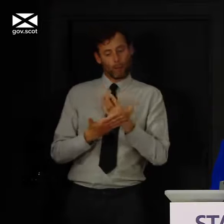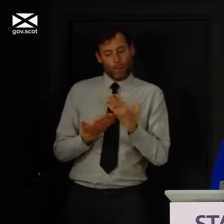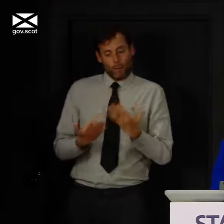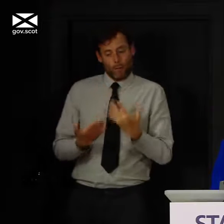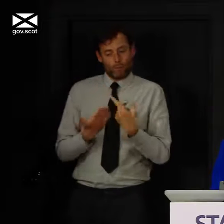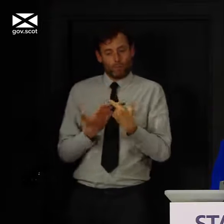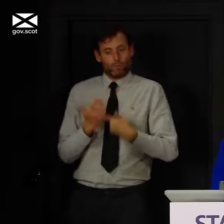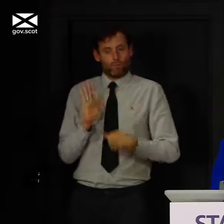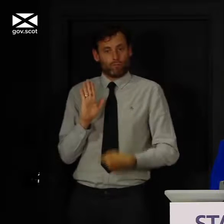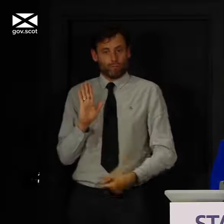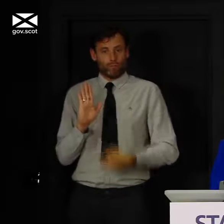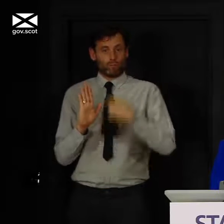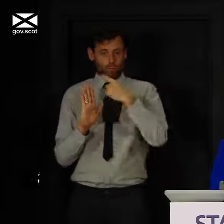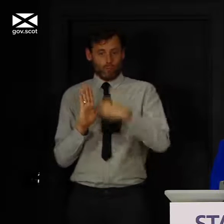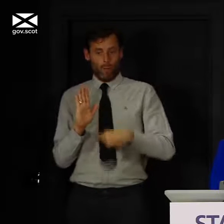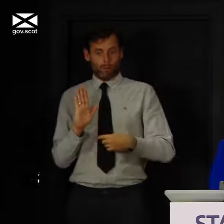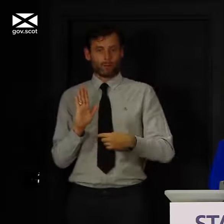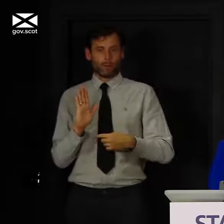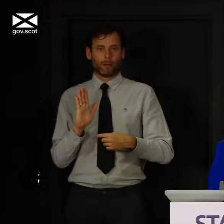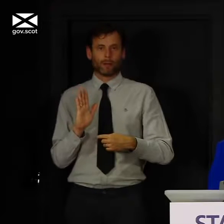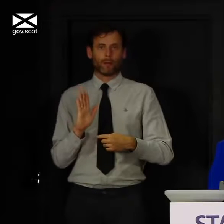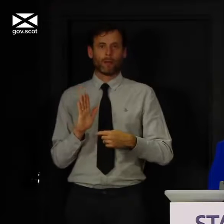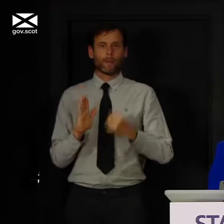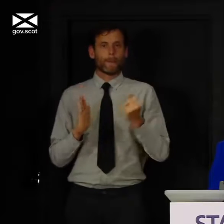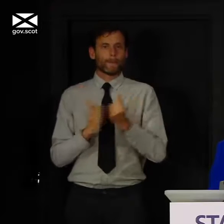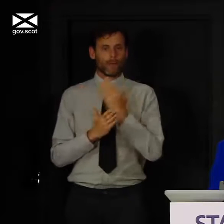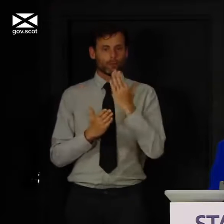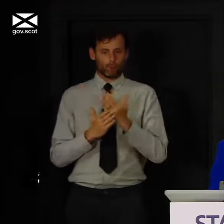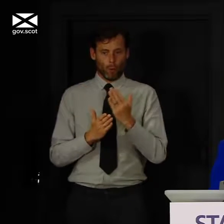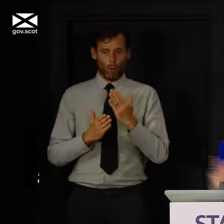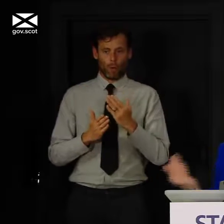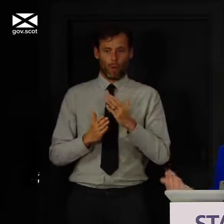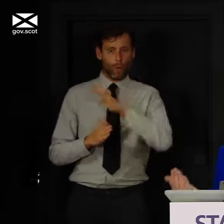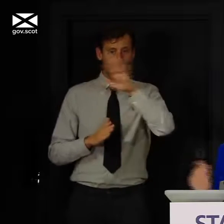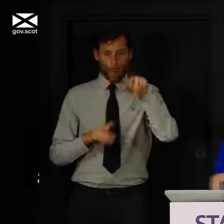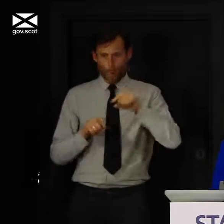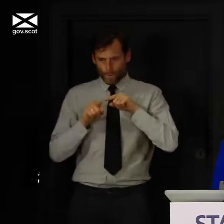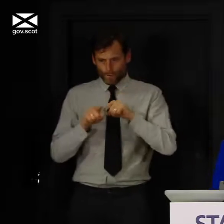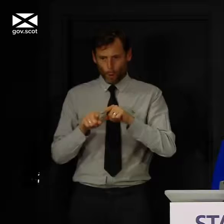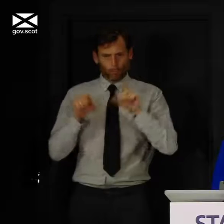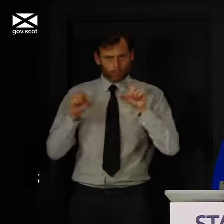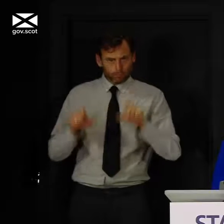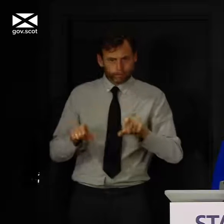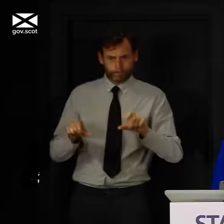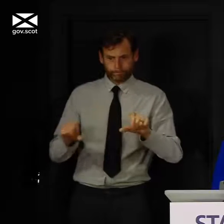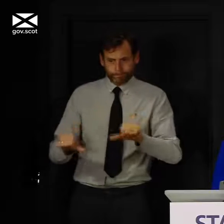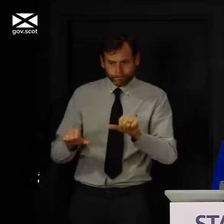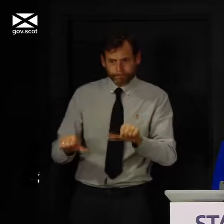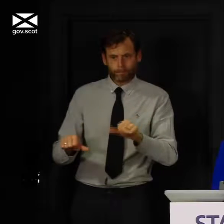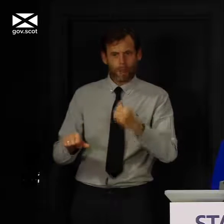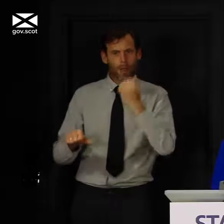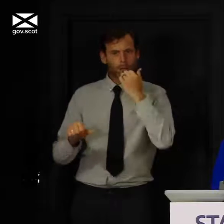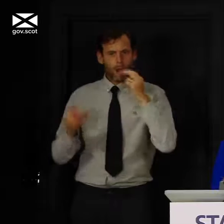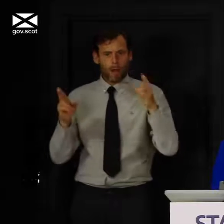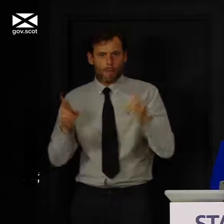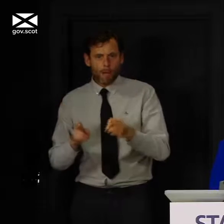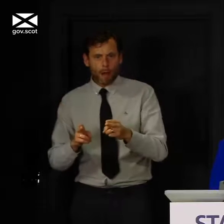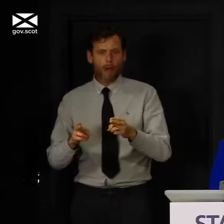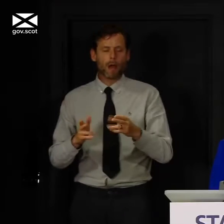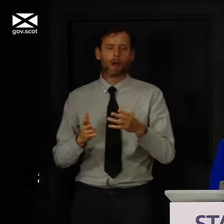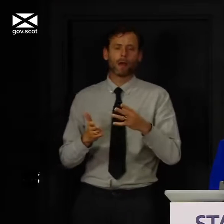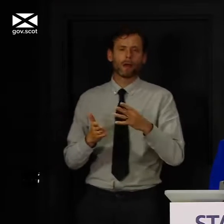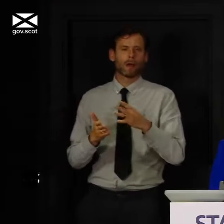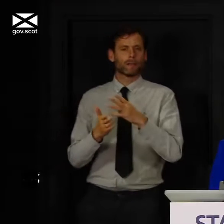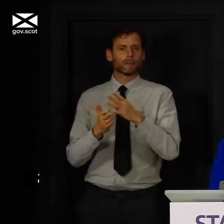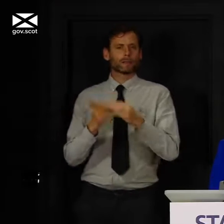in this initial phase are met and are held to. Justice Secretary has just referred the consideration